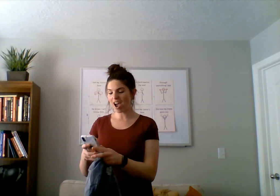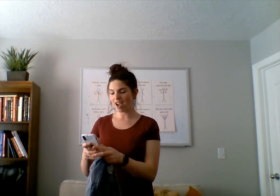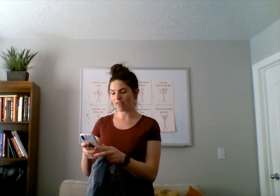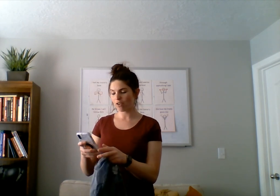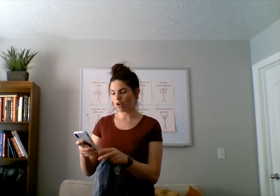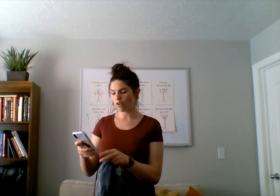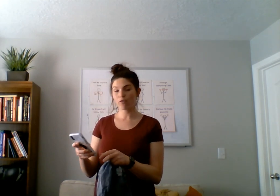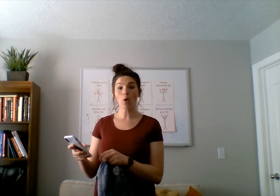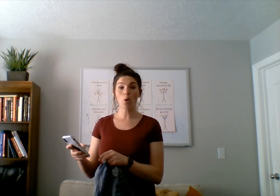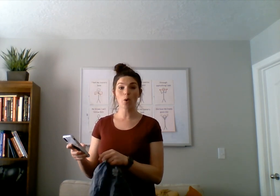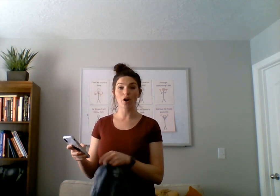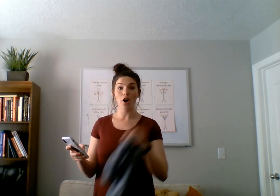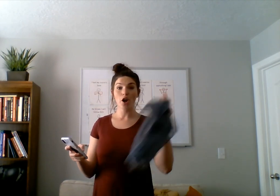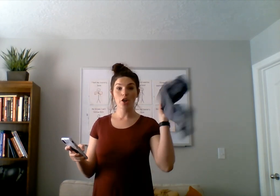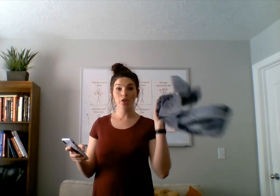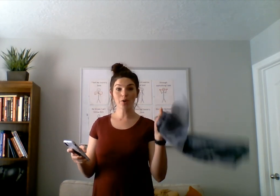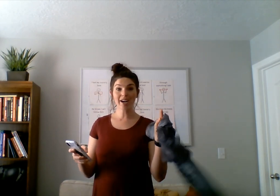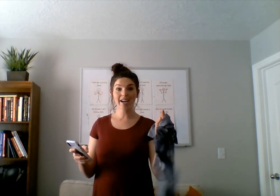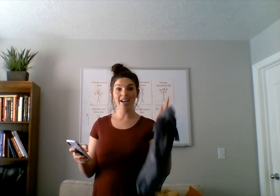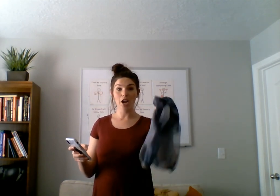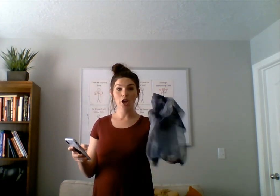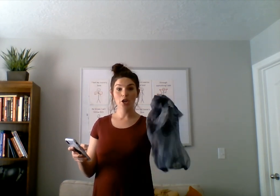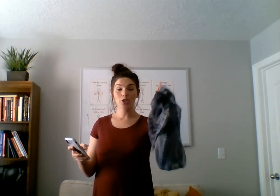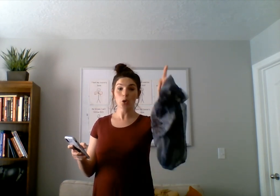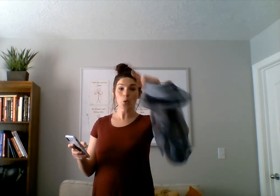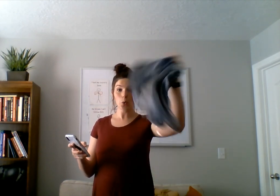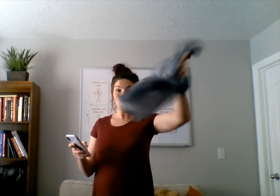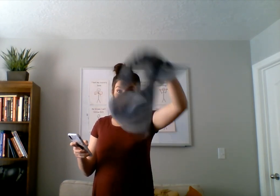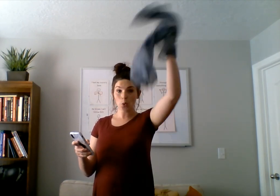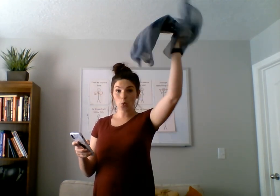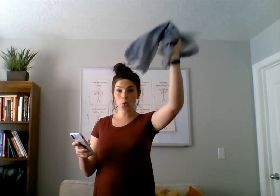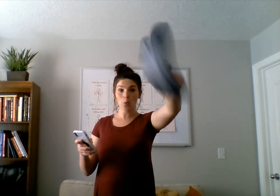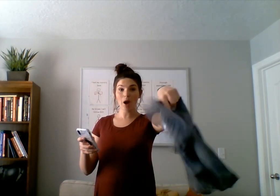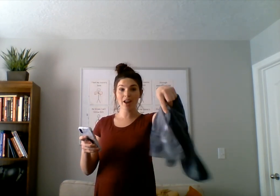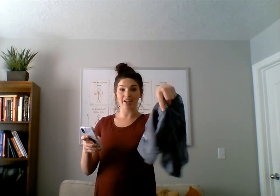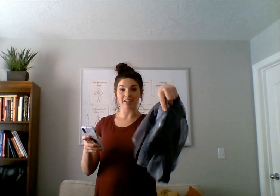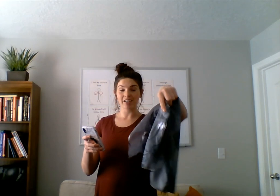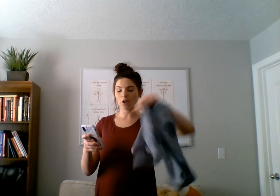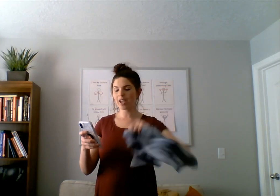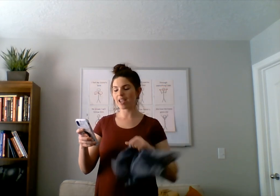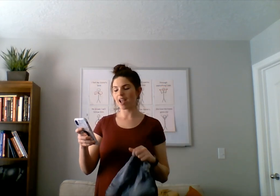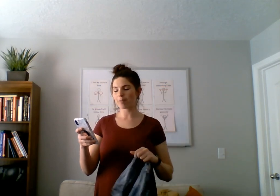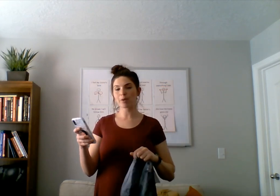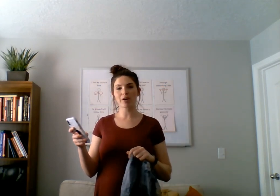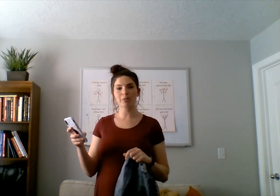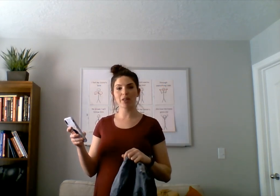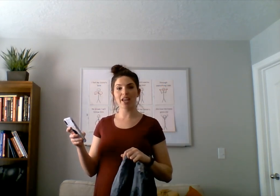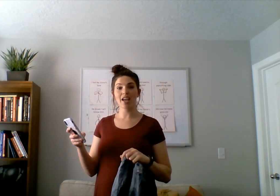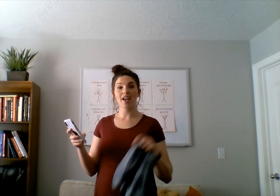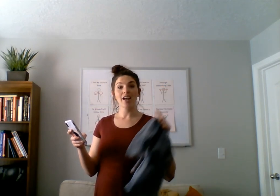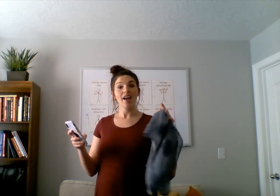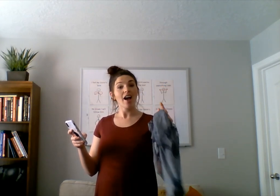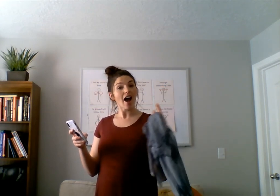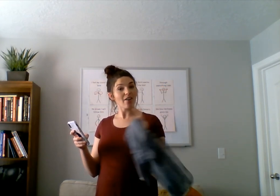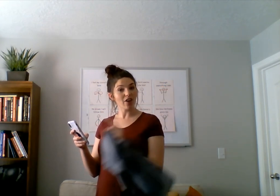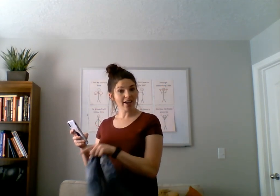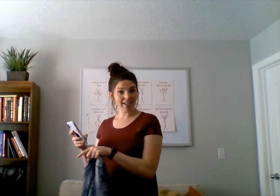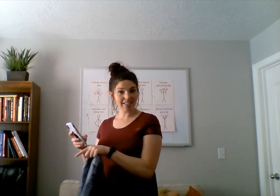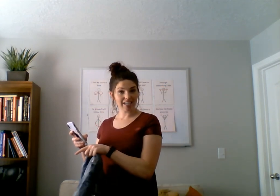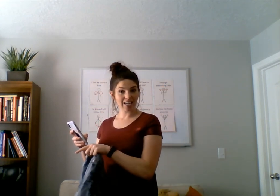4, 3, 2, 1. Okay, I'm going to press play. I've got kids singing